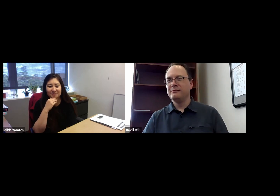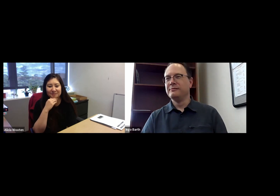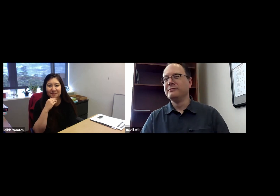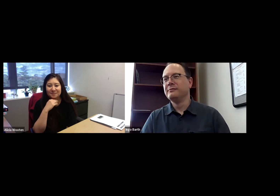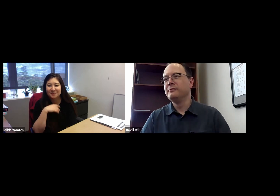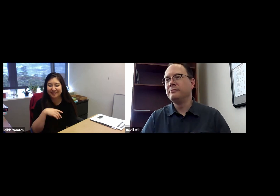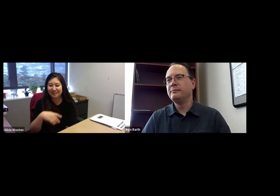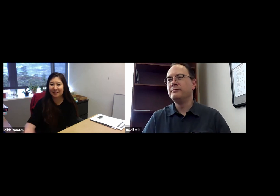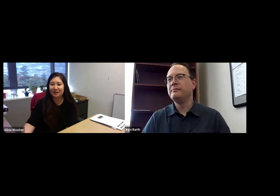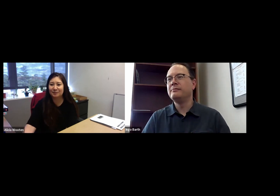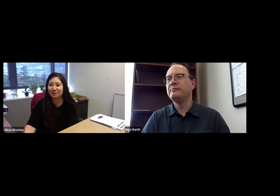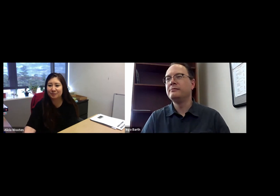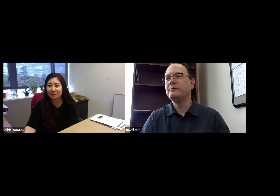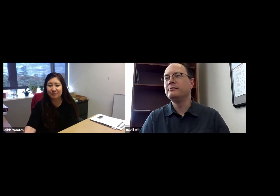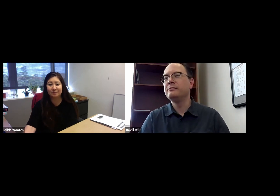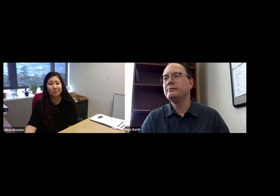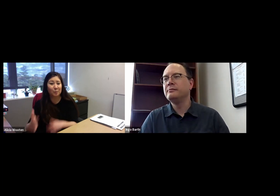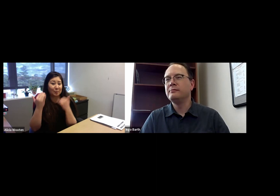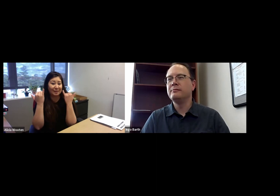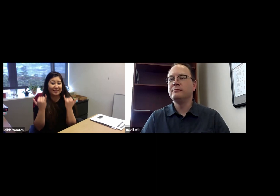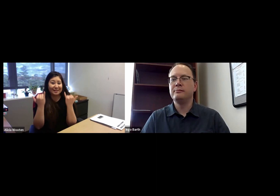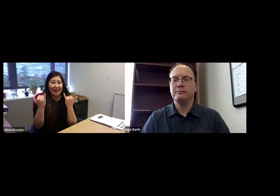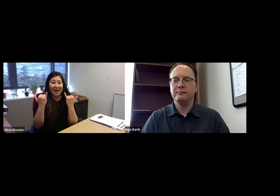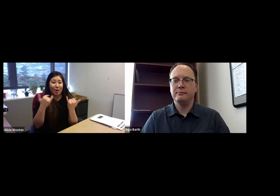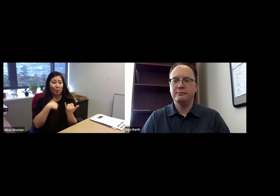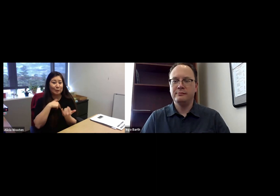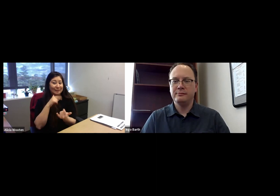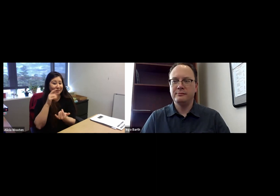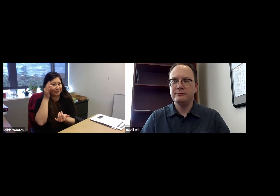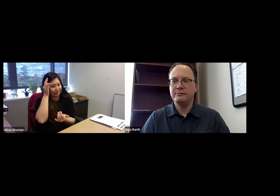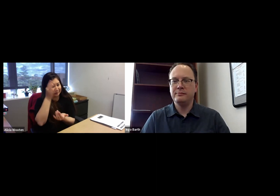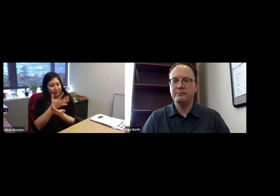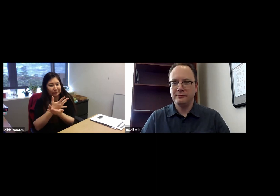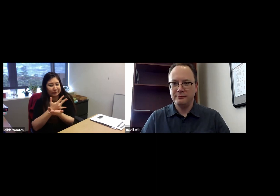we do involve that kind of a shoulder movement to show that it's smaller.